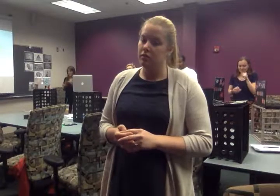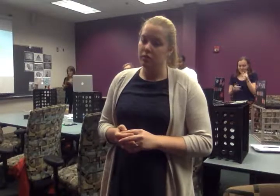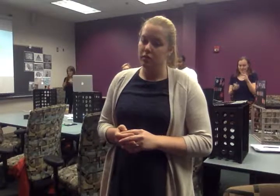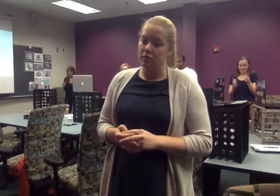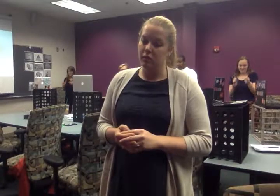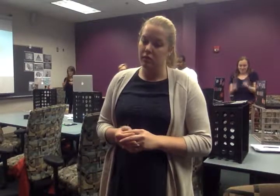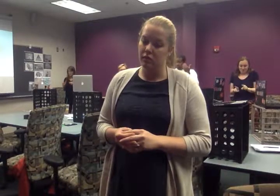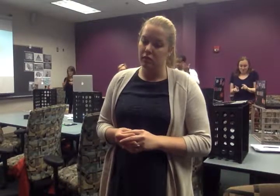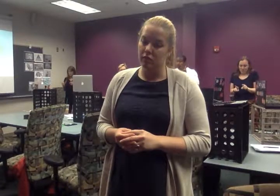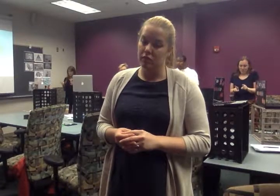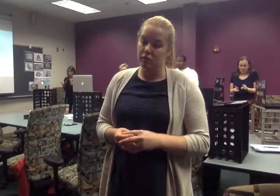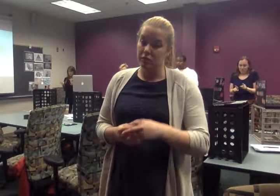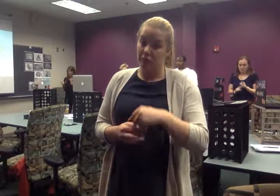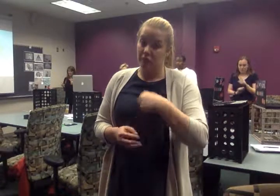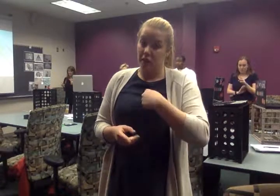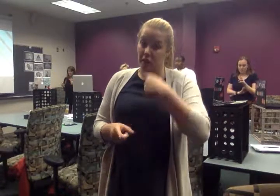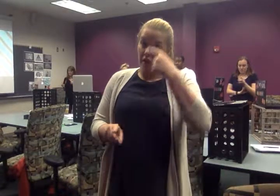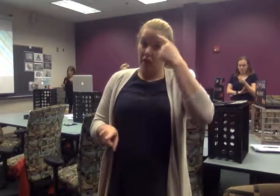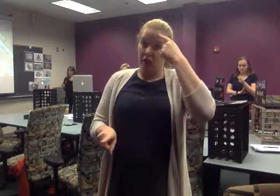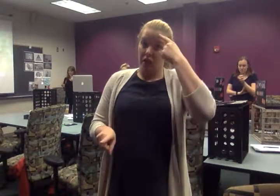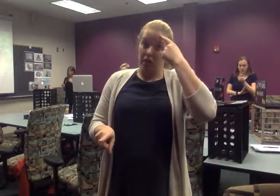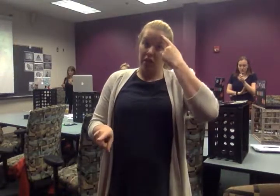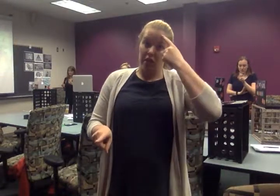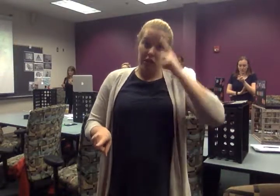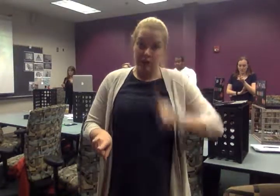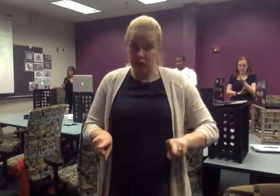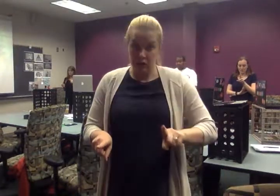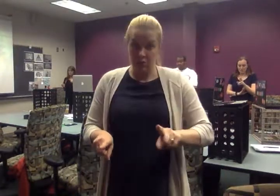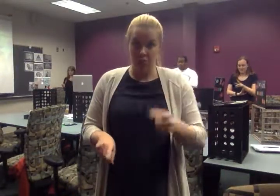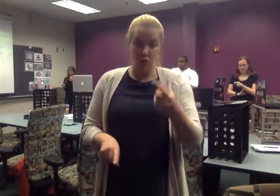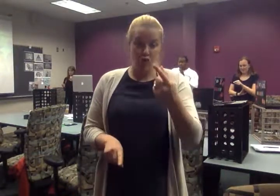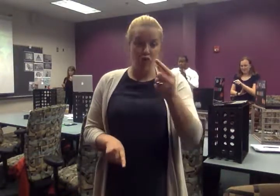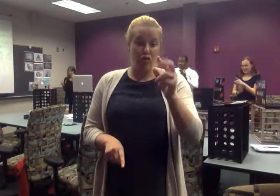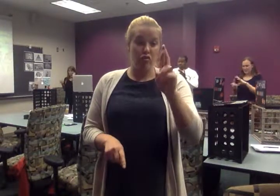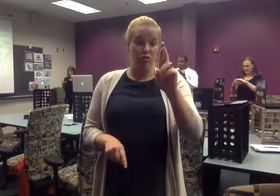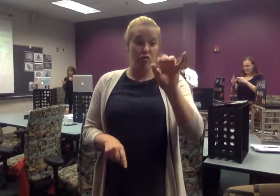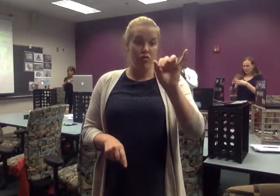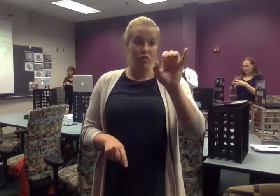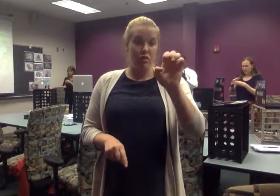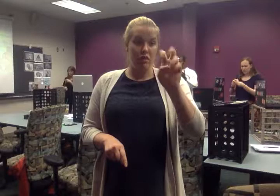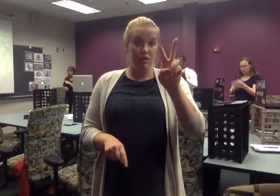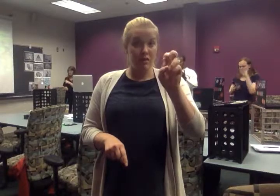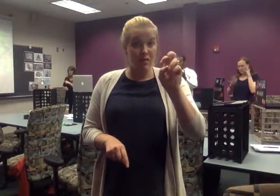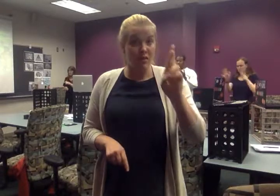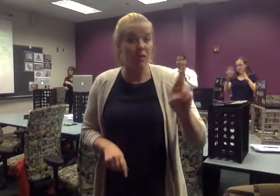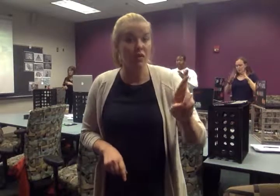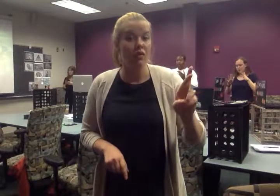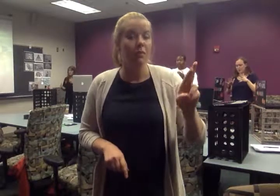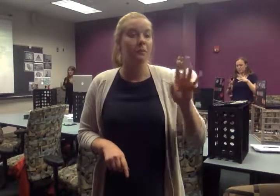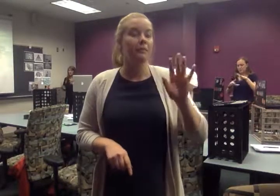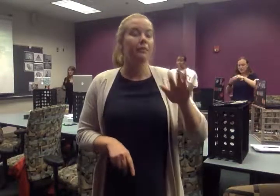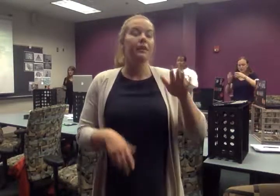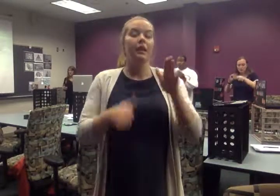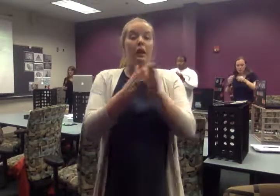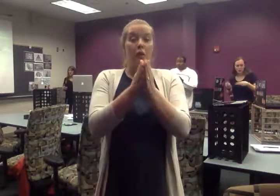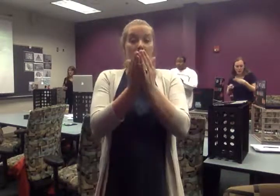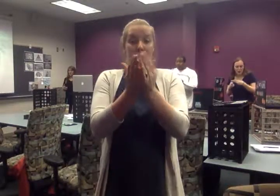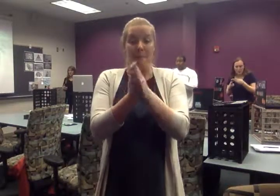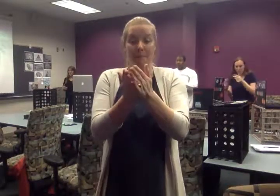entirely agree with Mr. Graeber. Like with the Iliad, we were telling ourselves a story about why we went to war, right? We went to war not